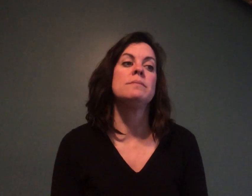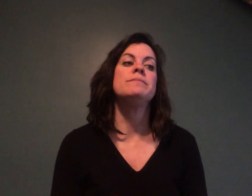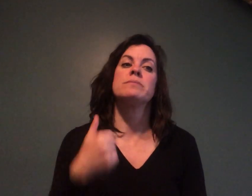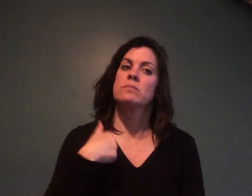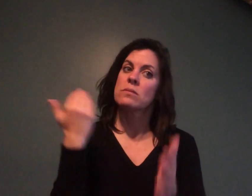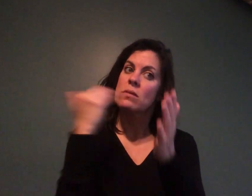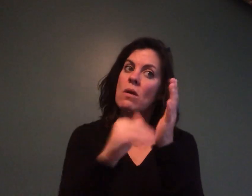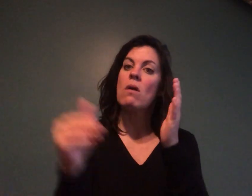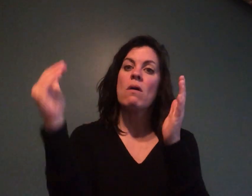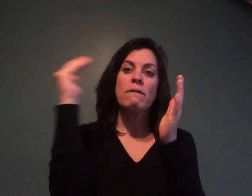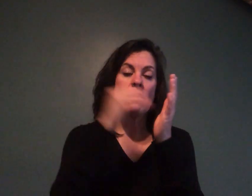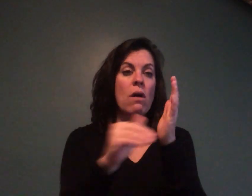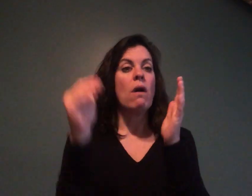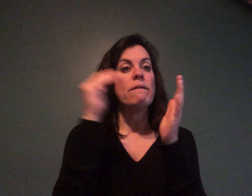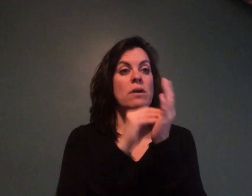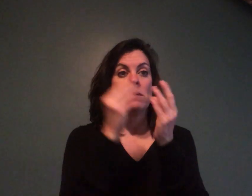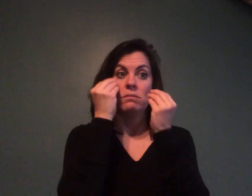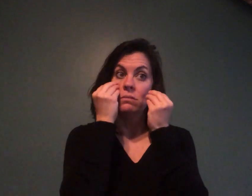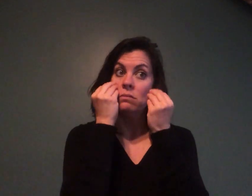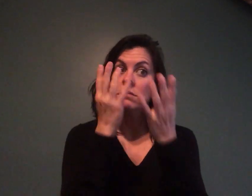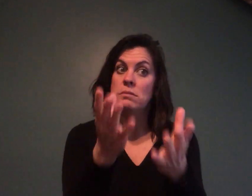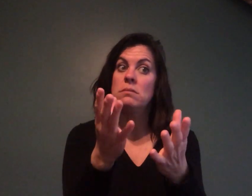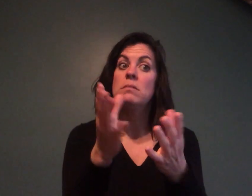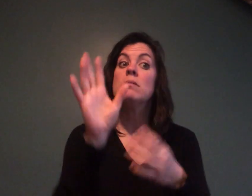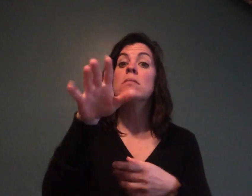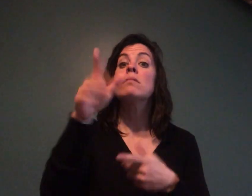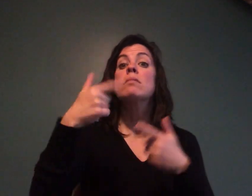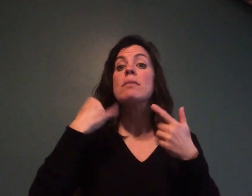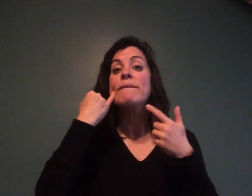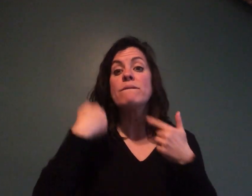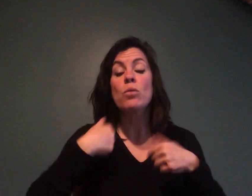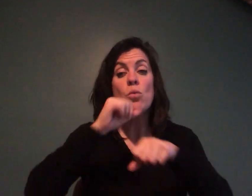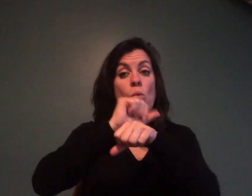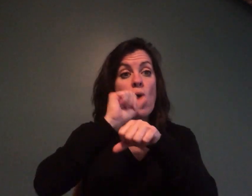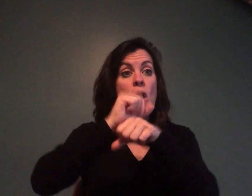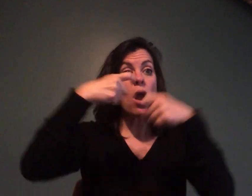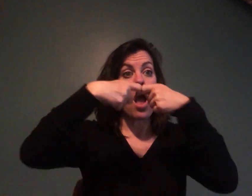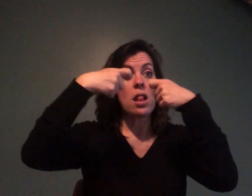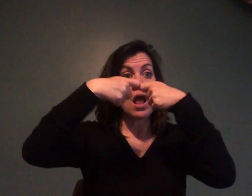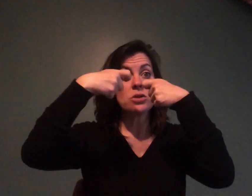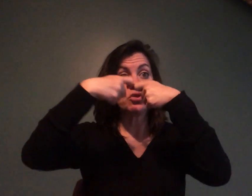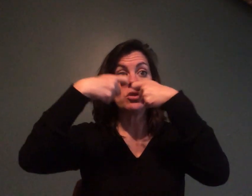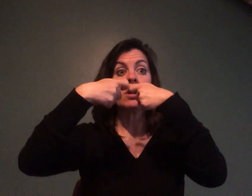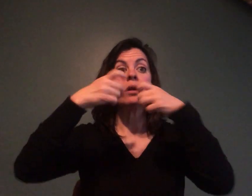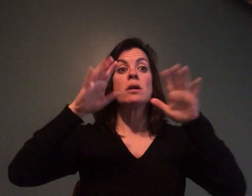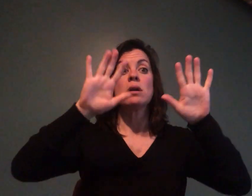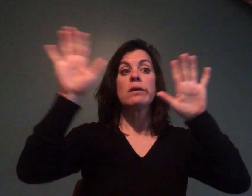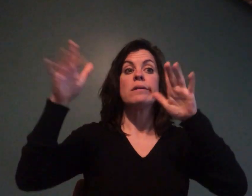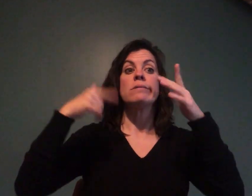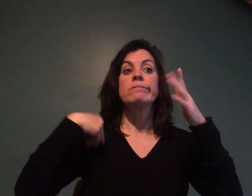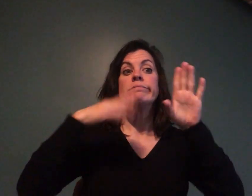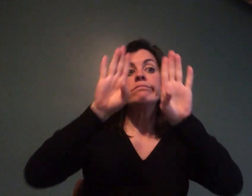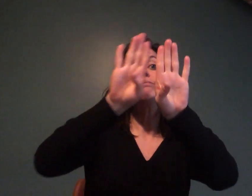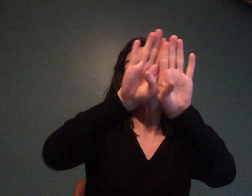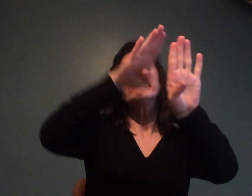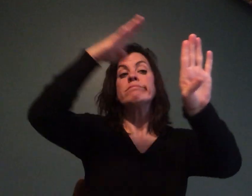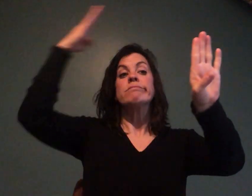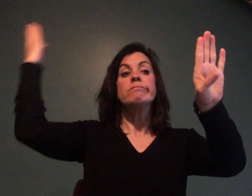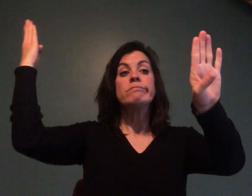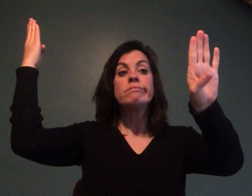them. Every time you use them. Not just once a day. If you put them down and you go to lunch, when you come back from lunch, inspect